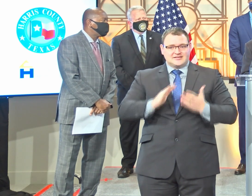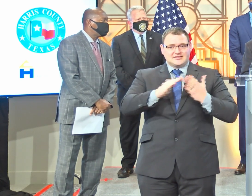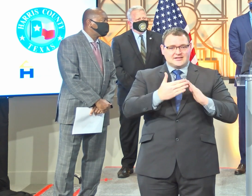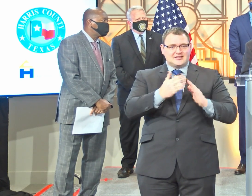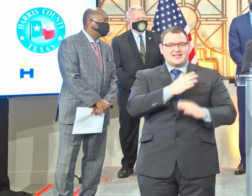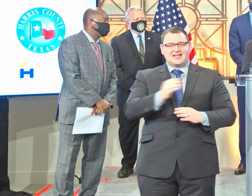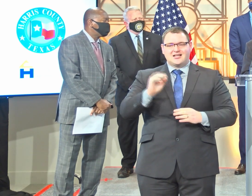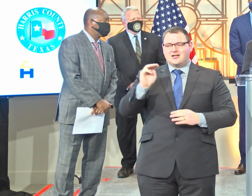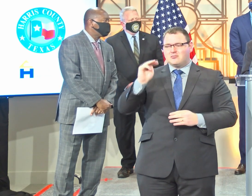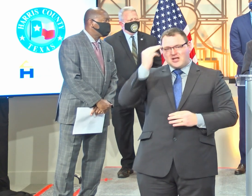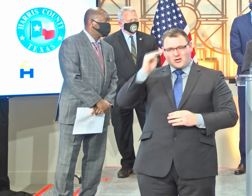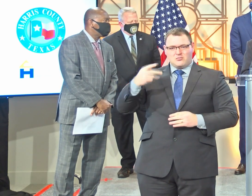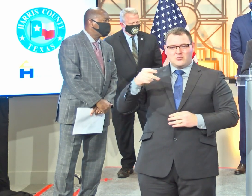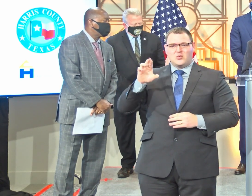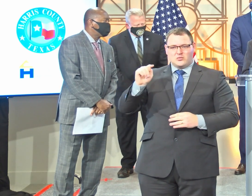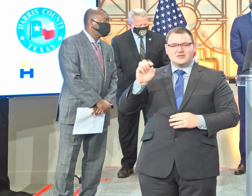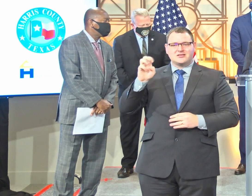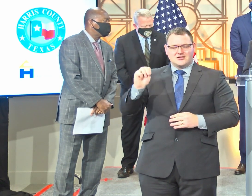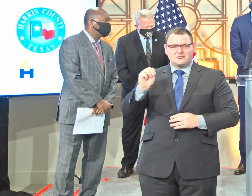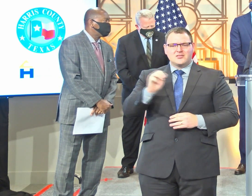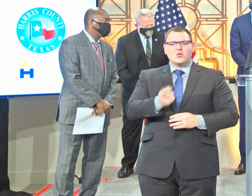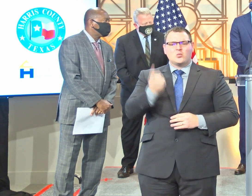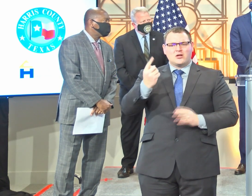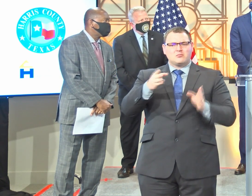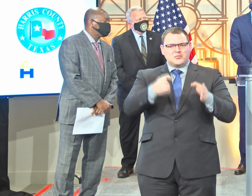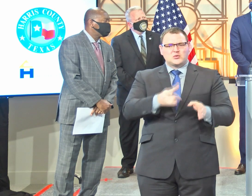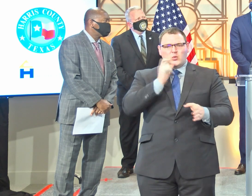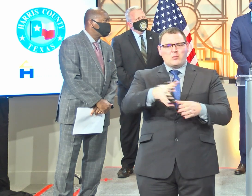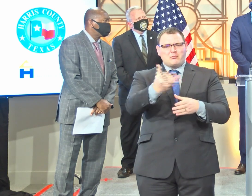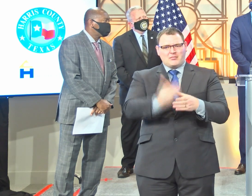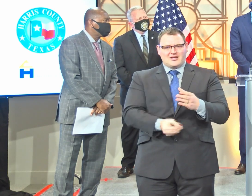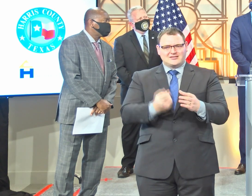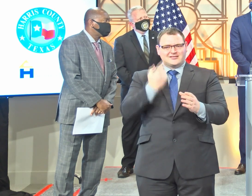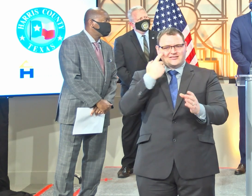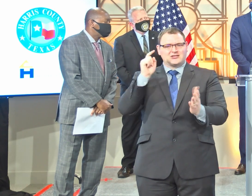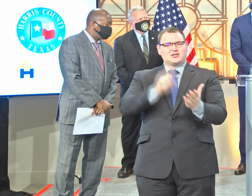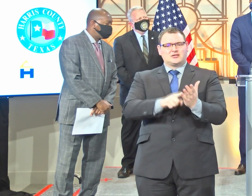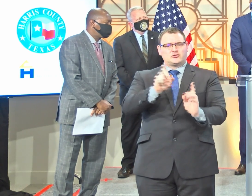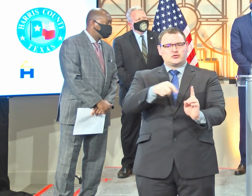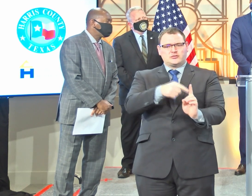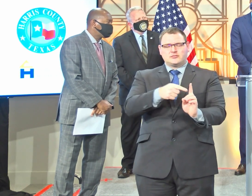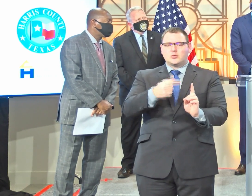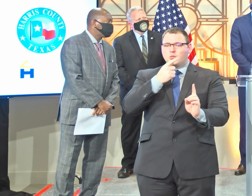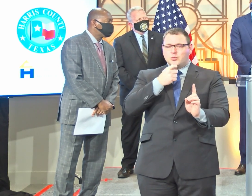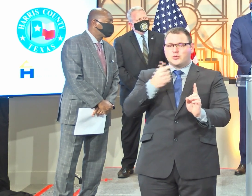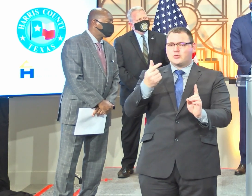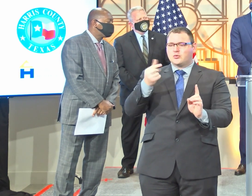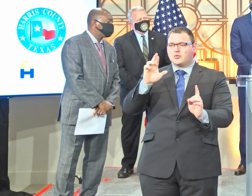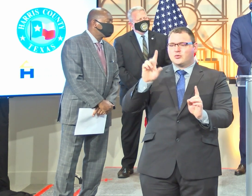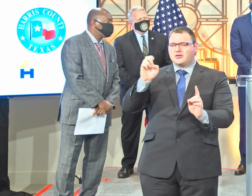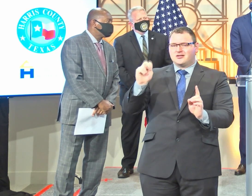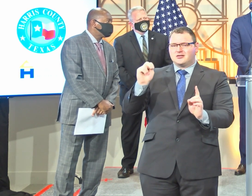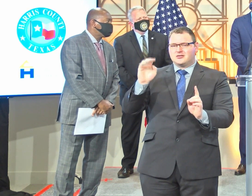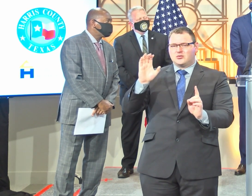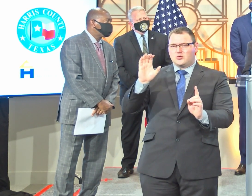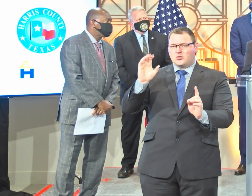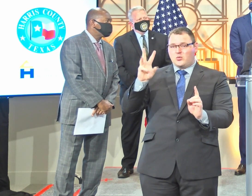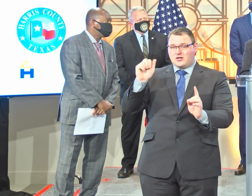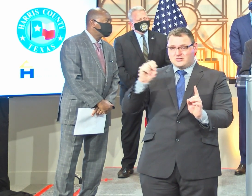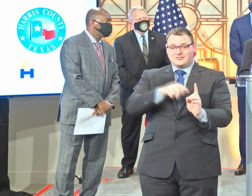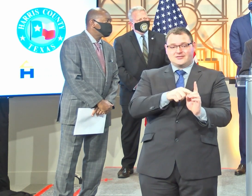Mark Eichenbaum, point person for the City of Houston, Tom, thank you all for your partnership. You know, I